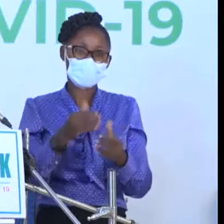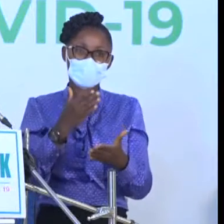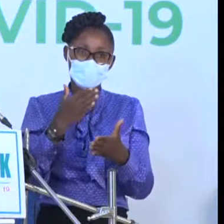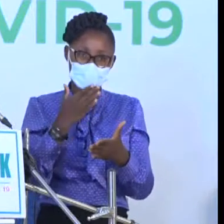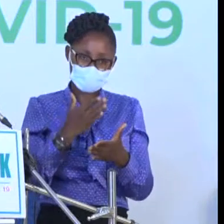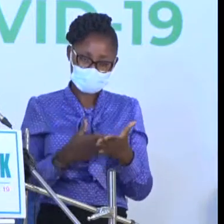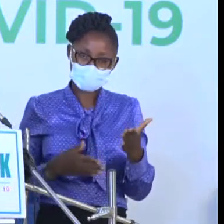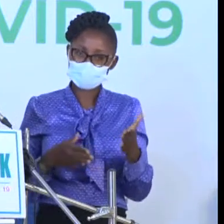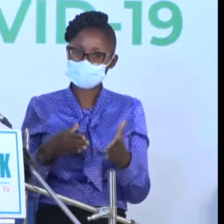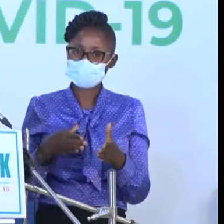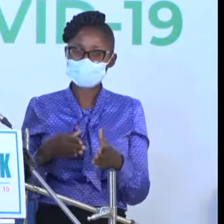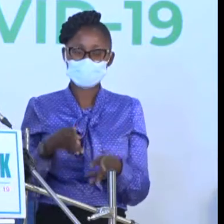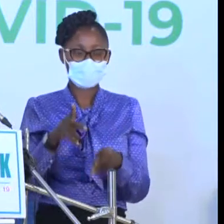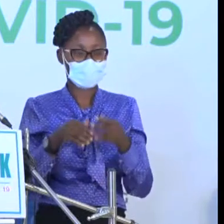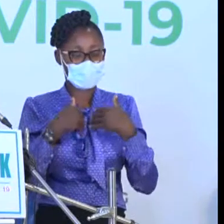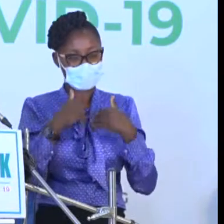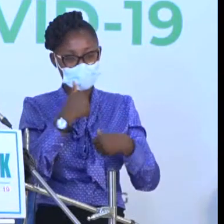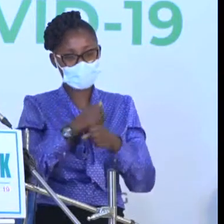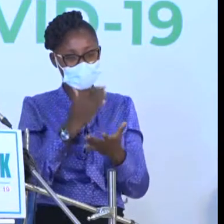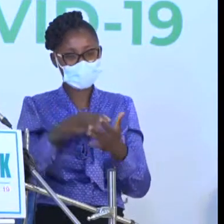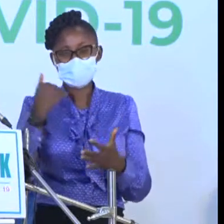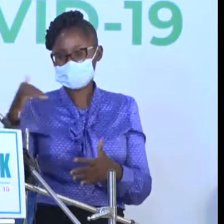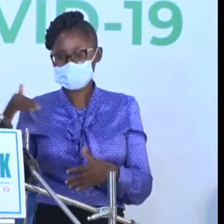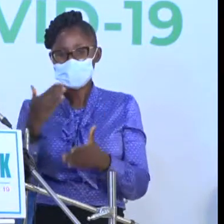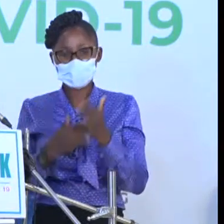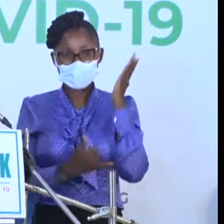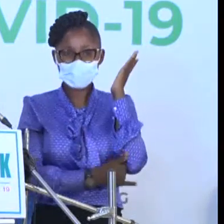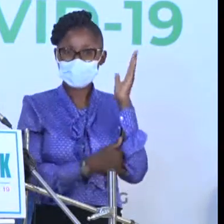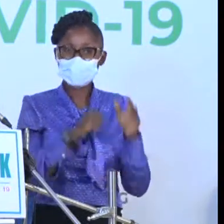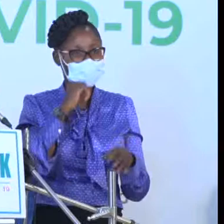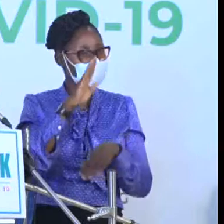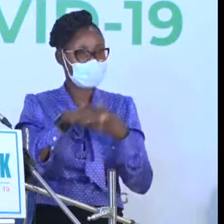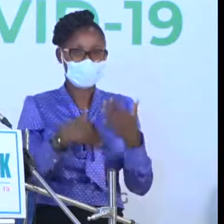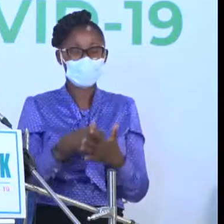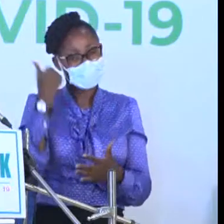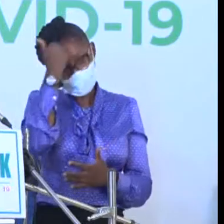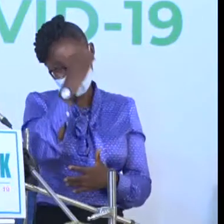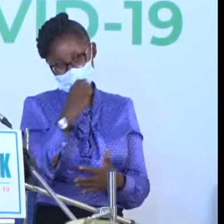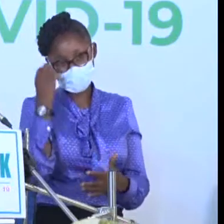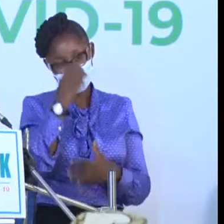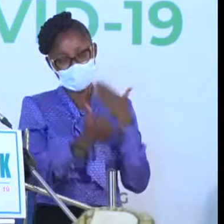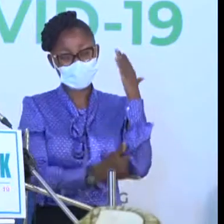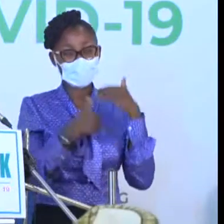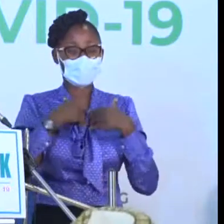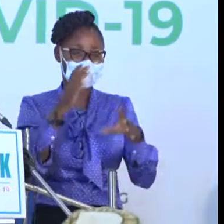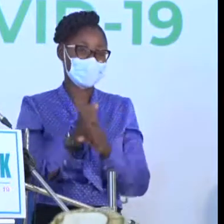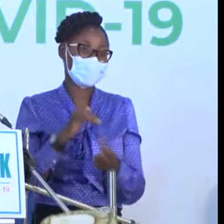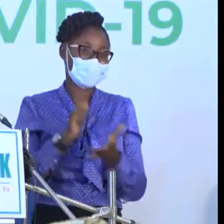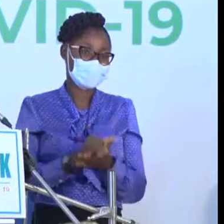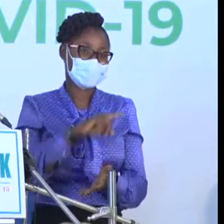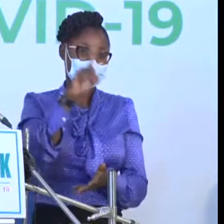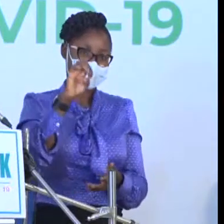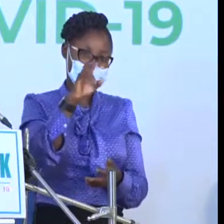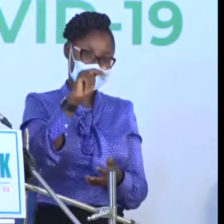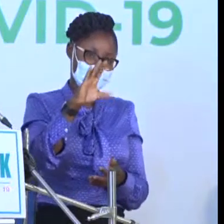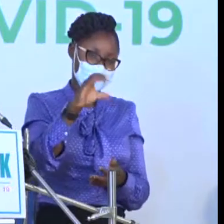made certain comments. Certain countries, not all European countries, have taken certain actions within their populations.